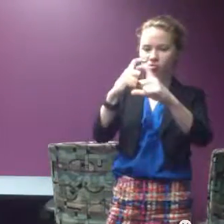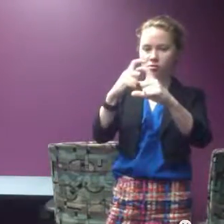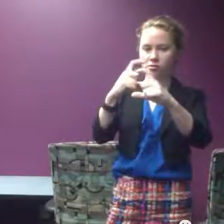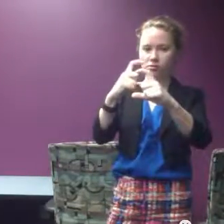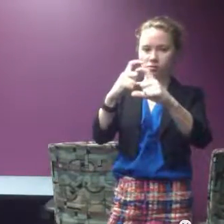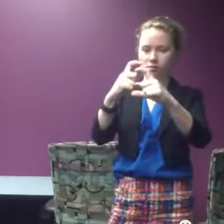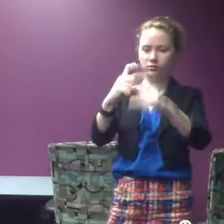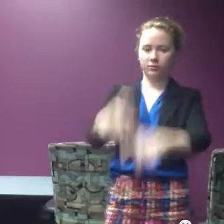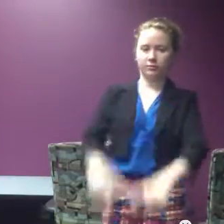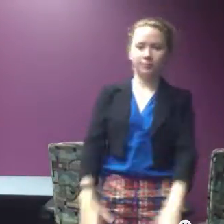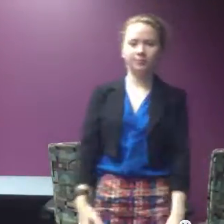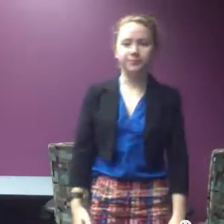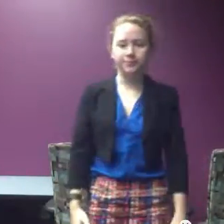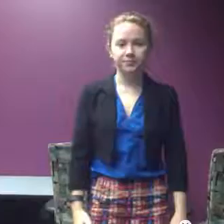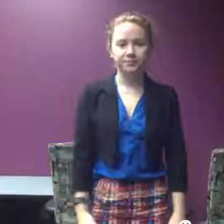Cubes. Perfect. Cubes.